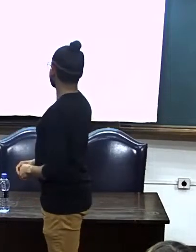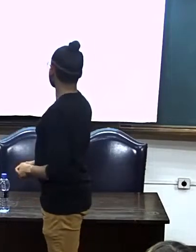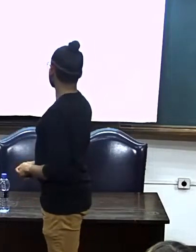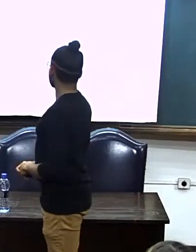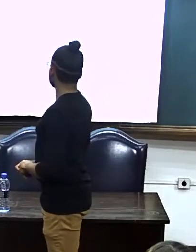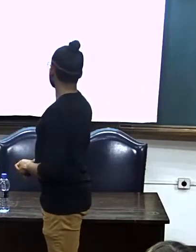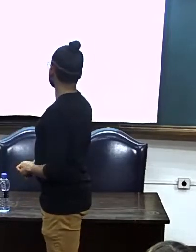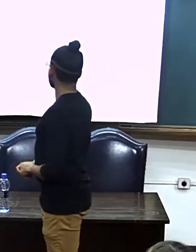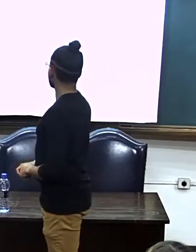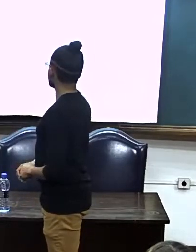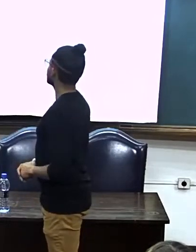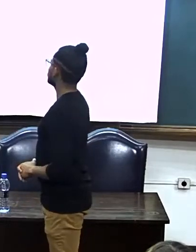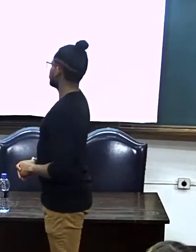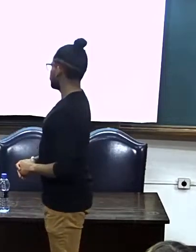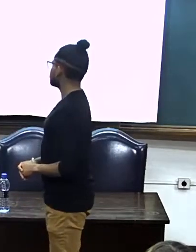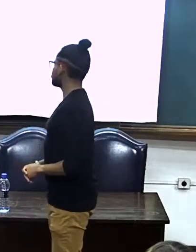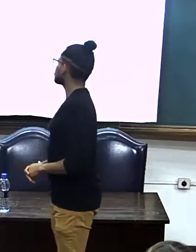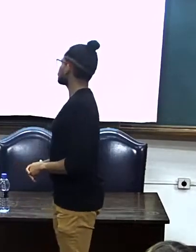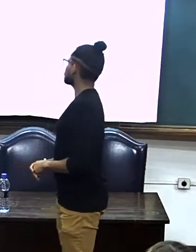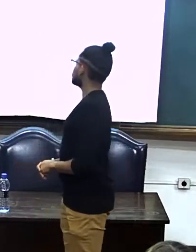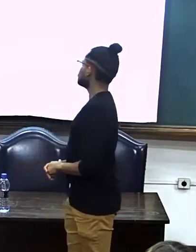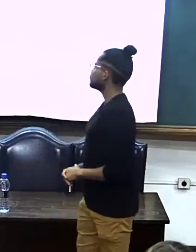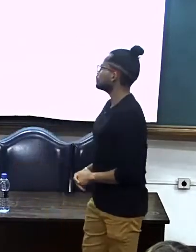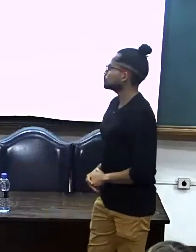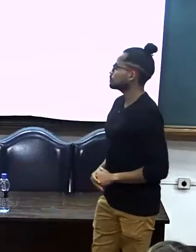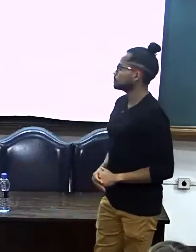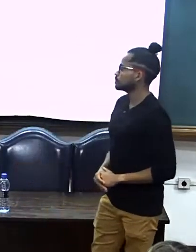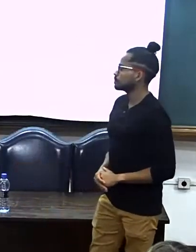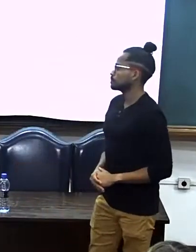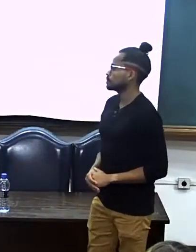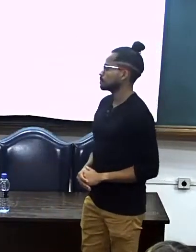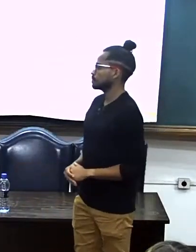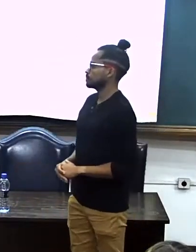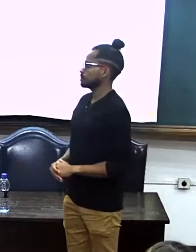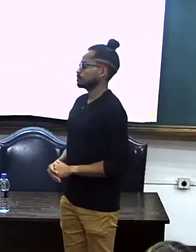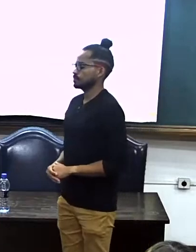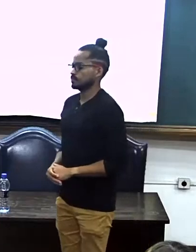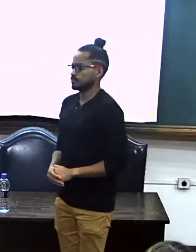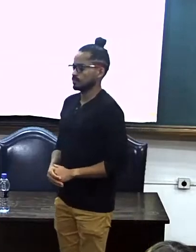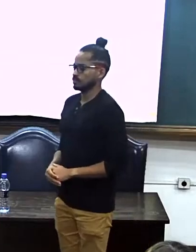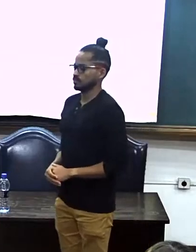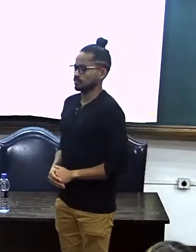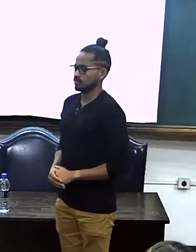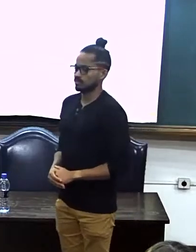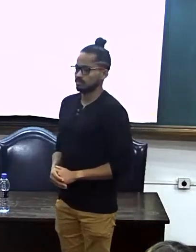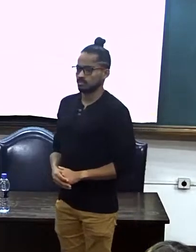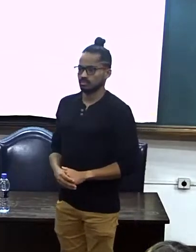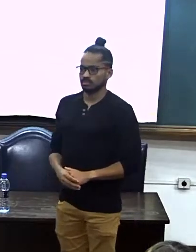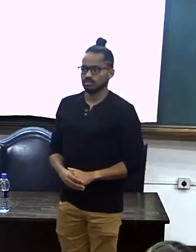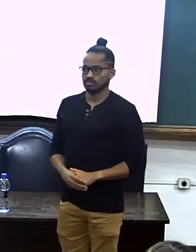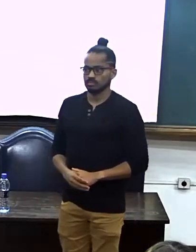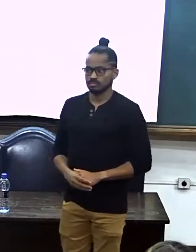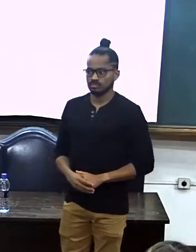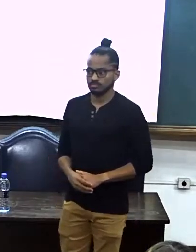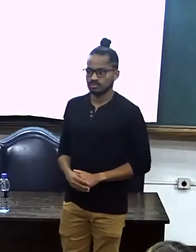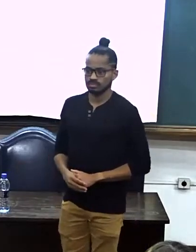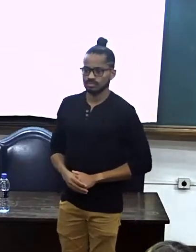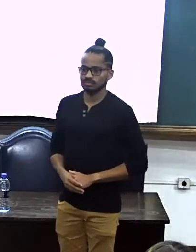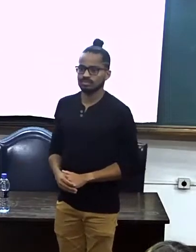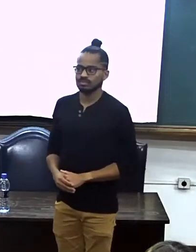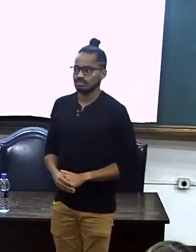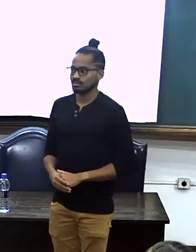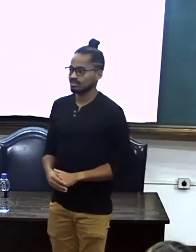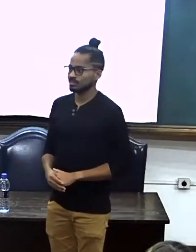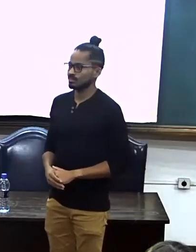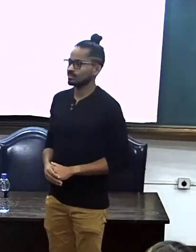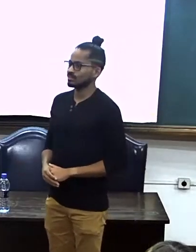que interessa para ela nesse momento. Ela não vai falar dos atuadores, nada disso. Tá? A questão para ela é a